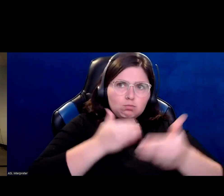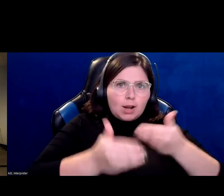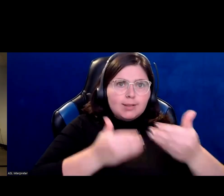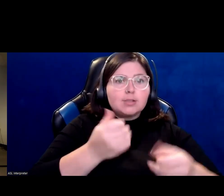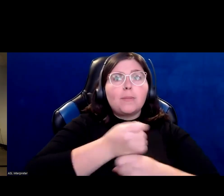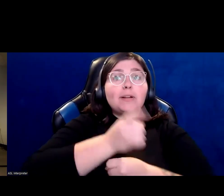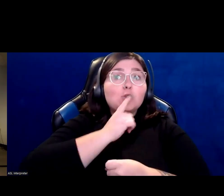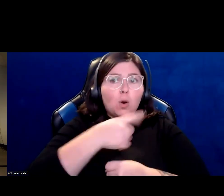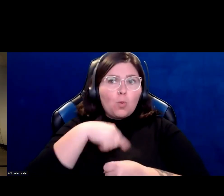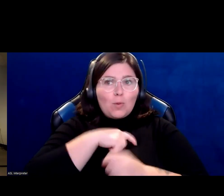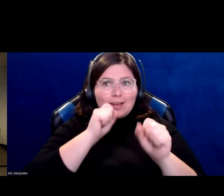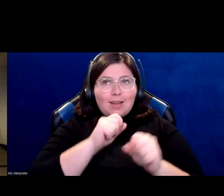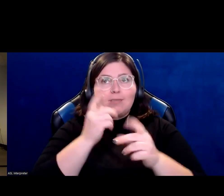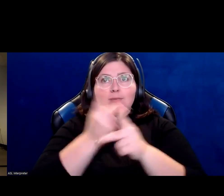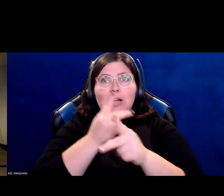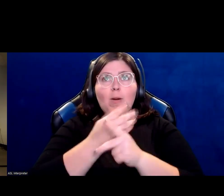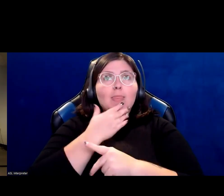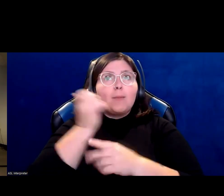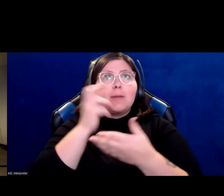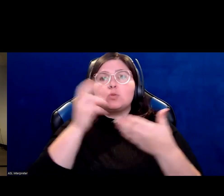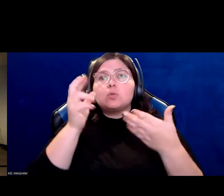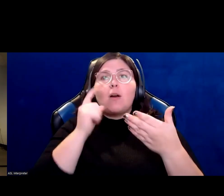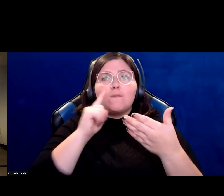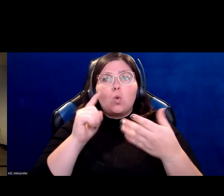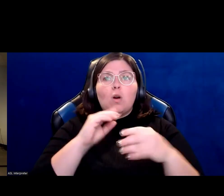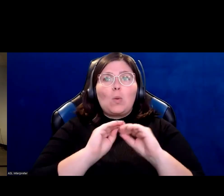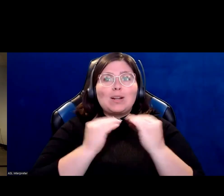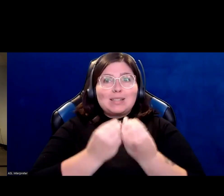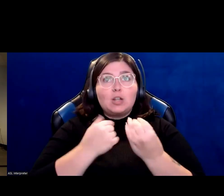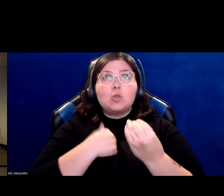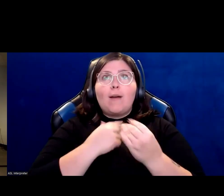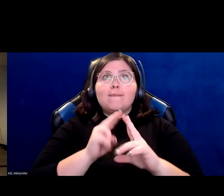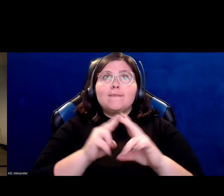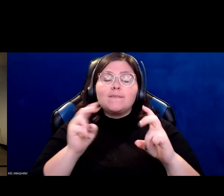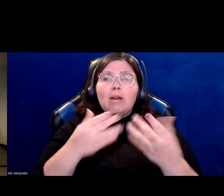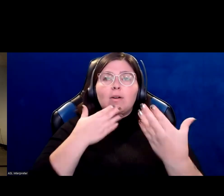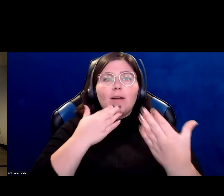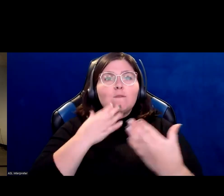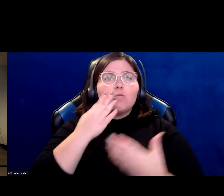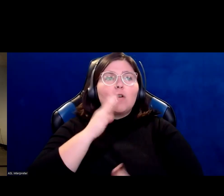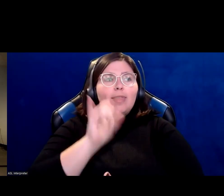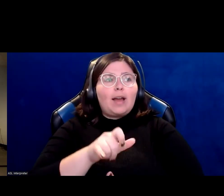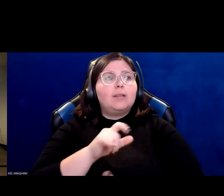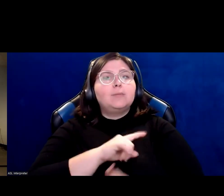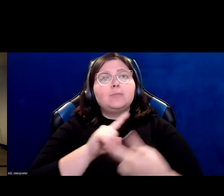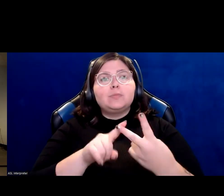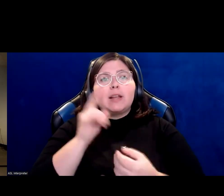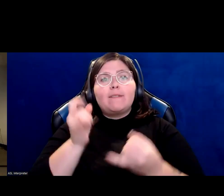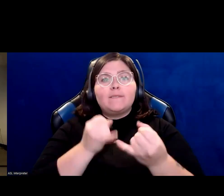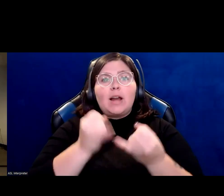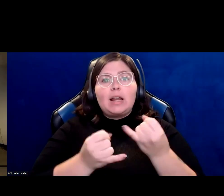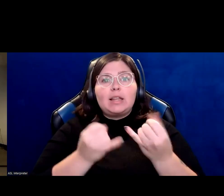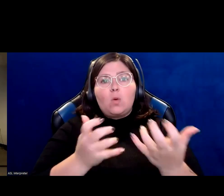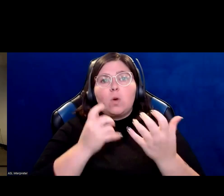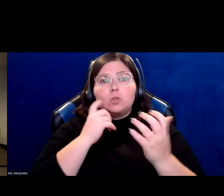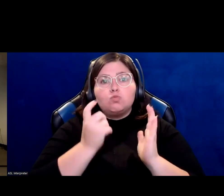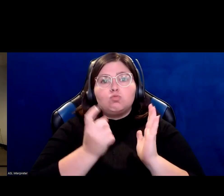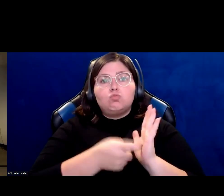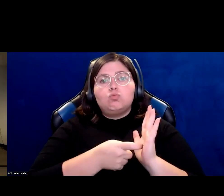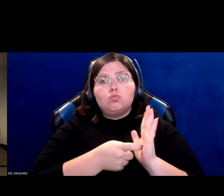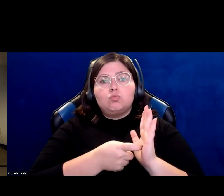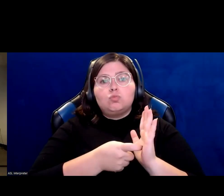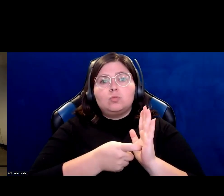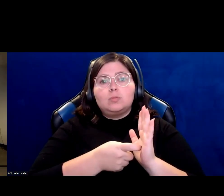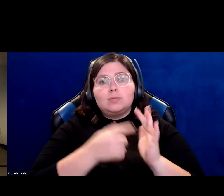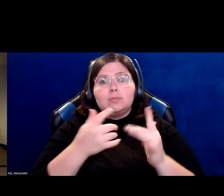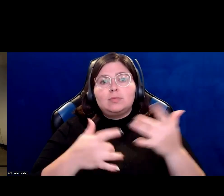to get to the best result for the organization. So I'm extremely grateful for that. And then finally, just want to call attention to a